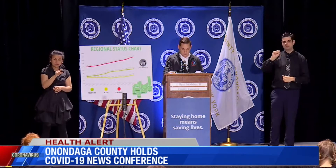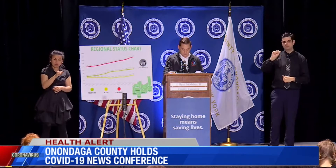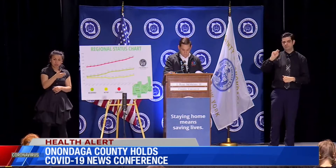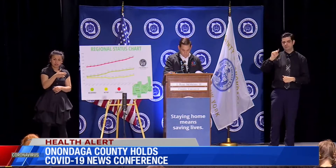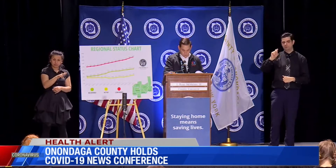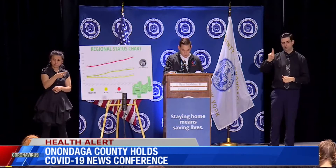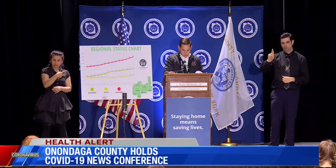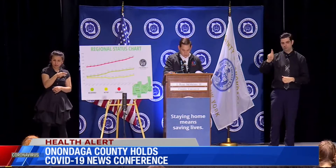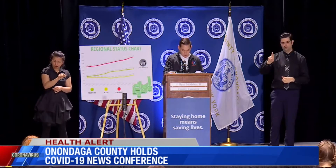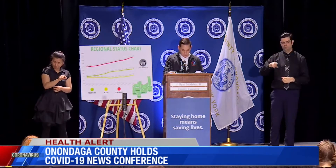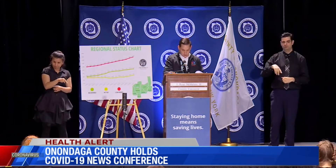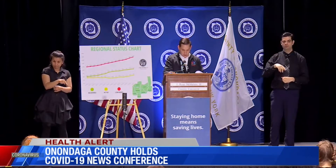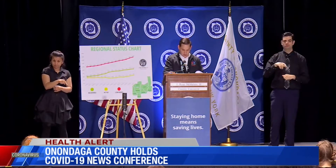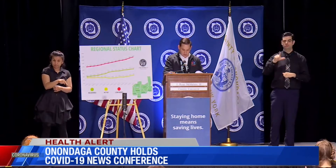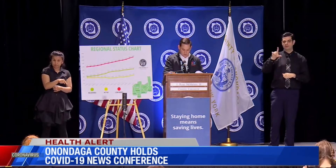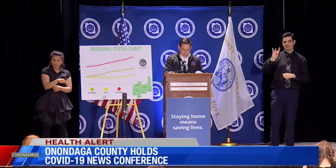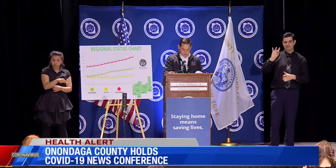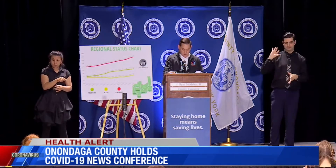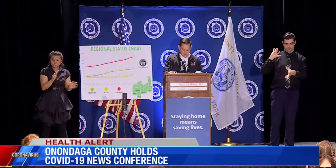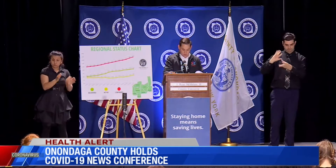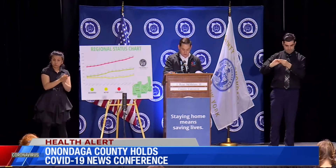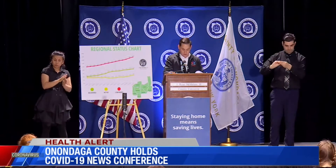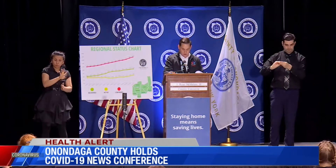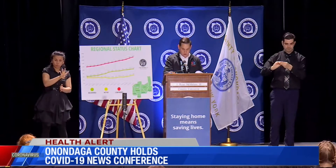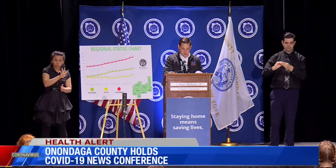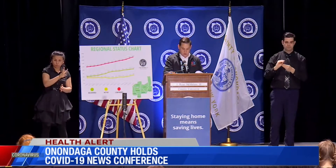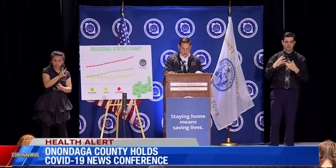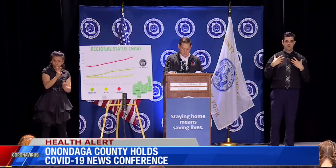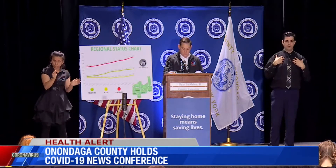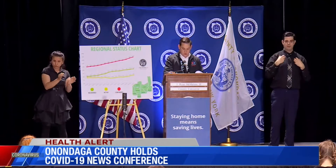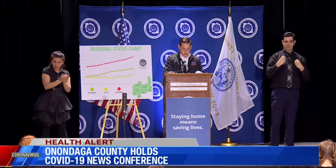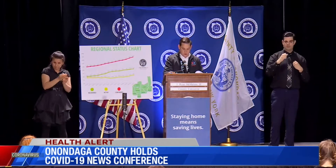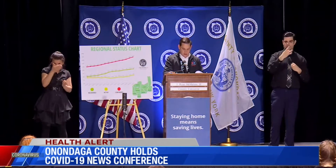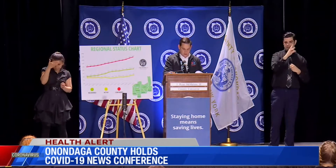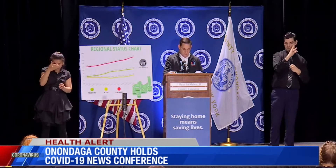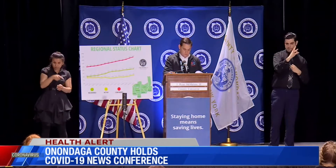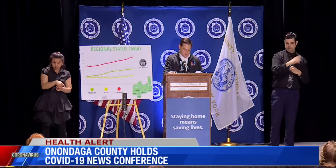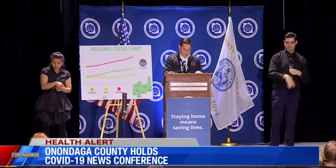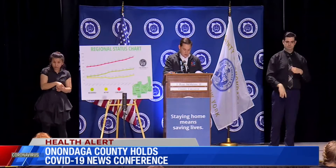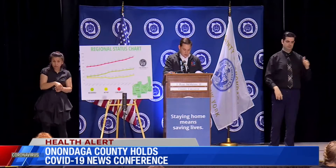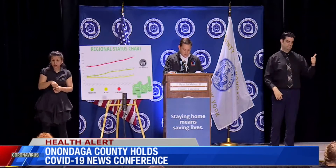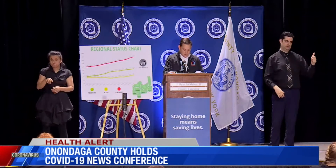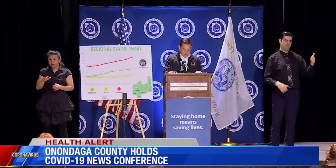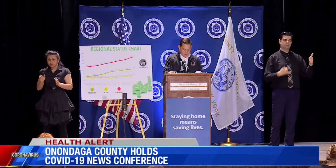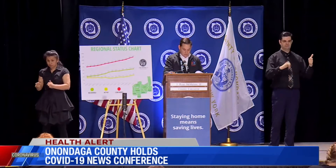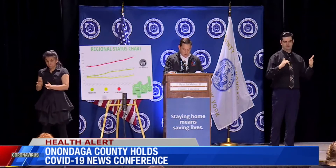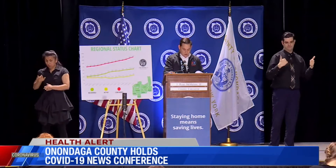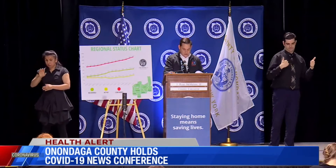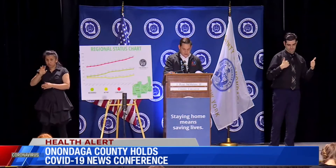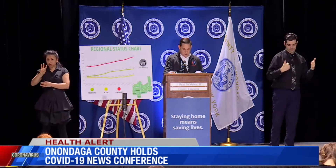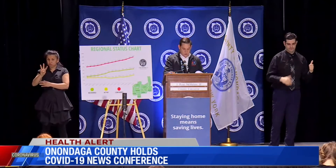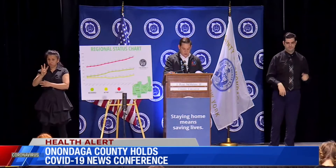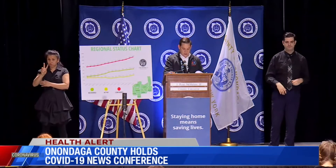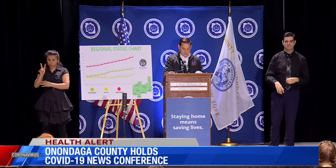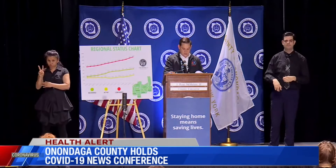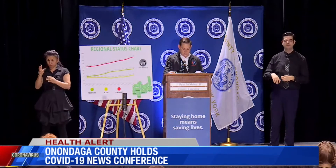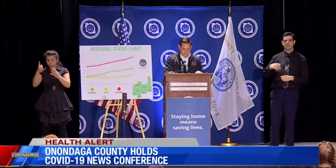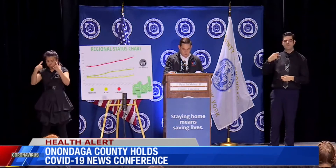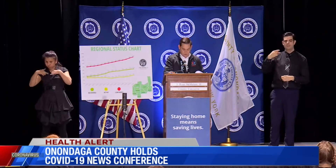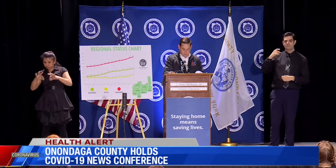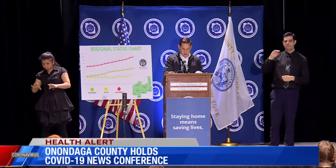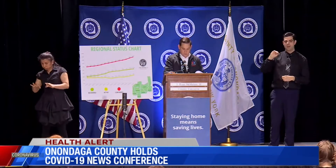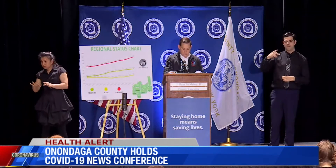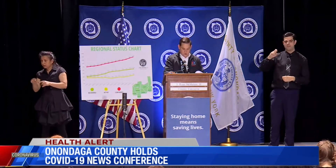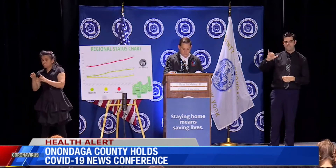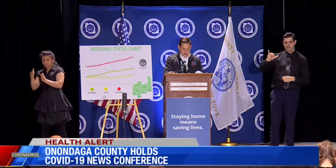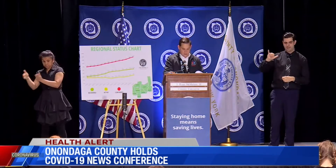1 active. Town of Skaneateles, 15 total cases, 13 recoveries, 2 active. Town of Van Buren, 6 total cases,